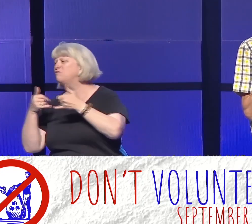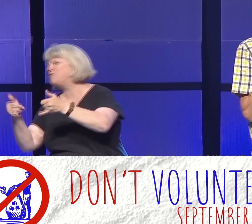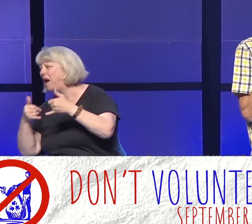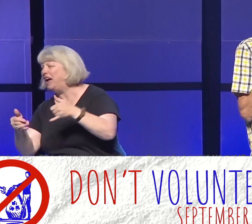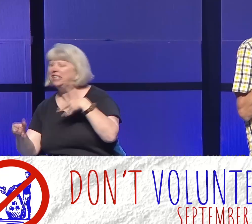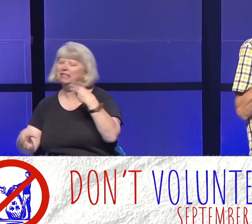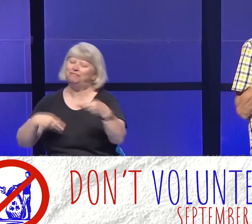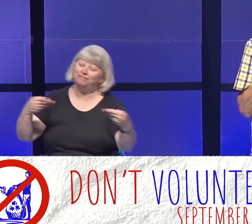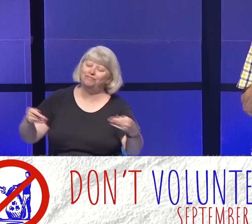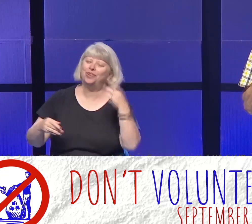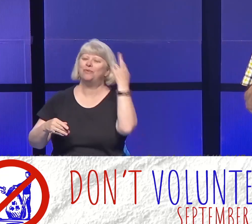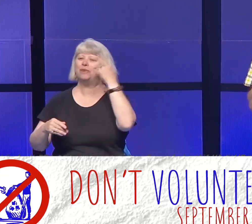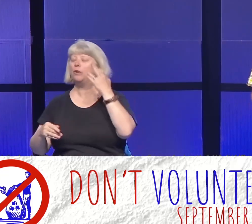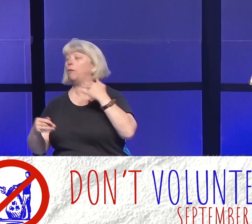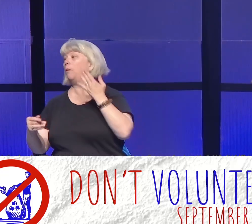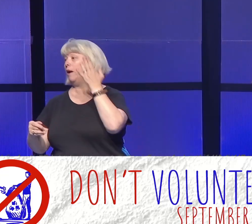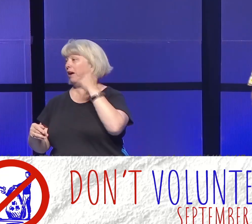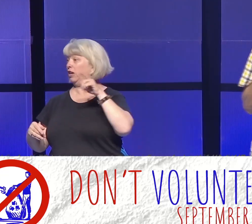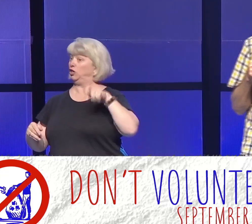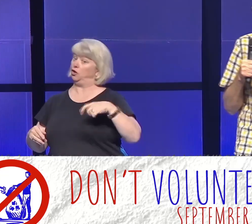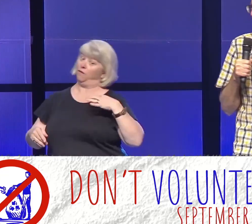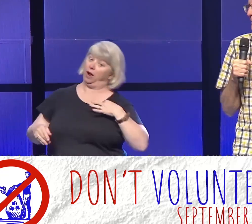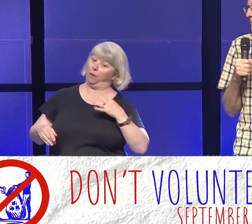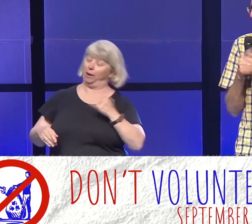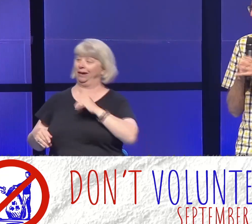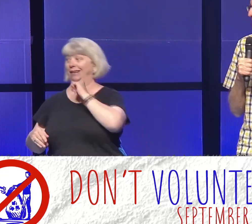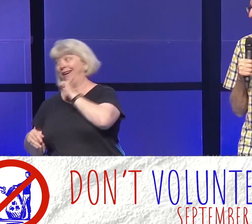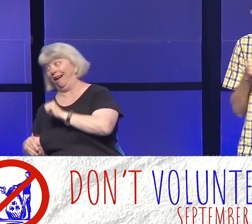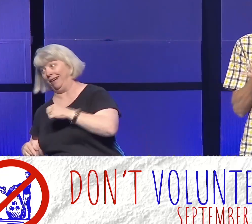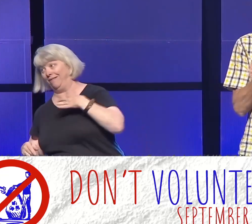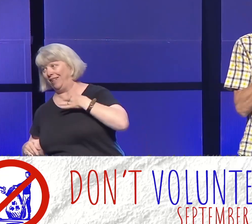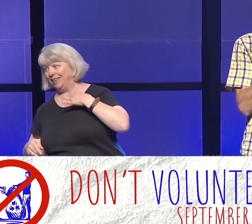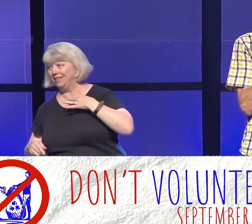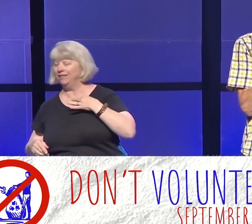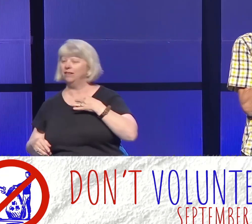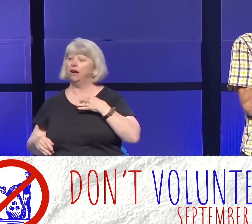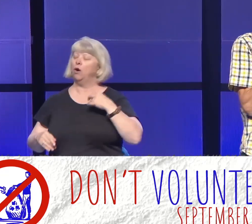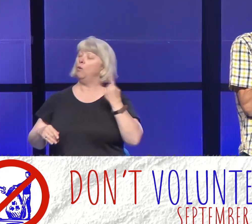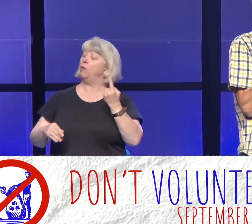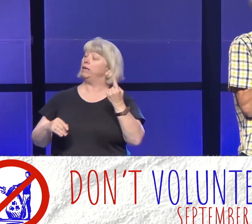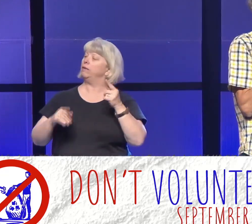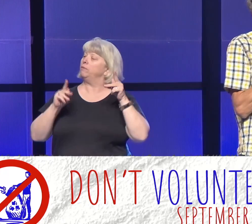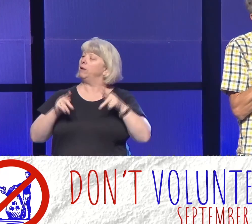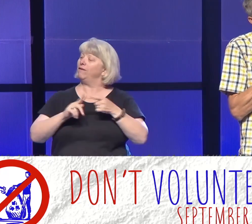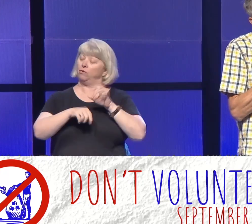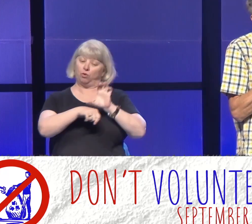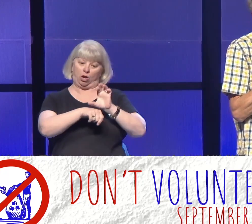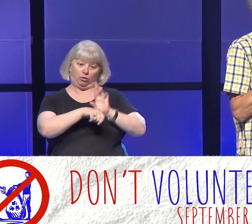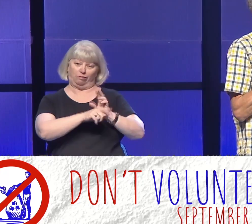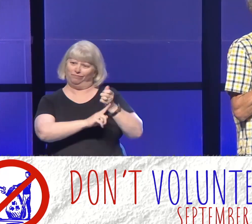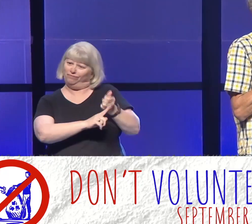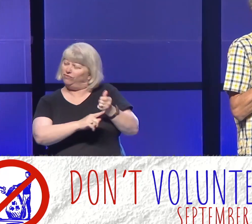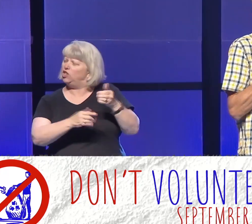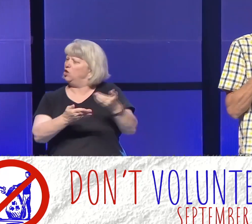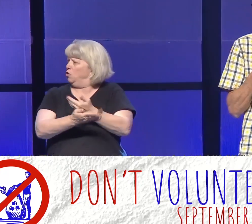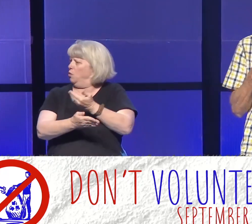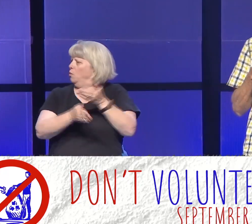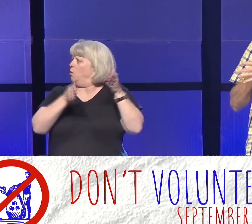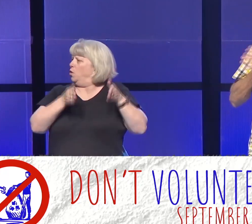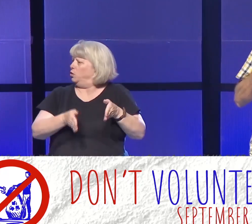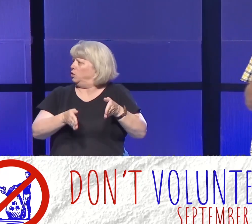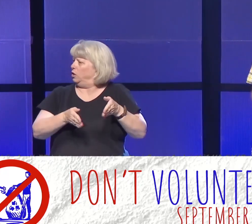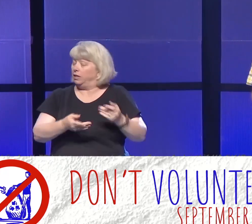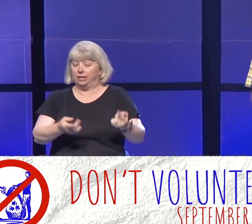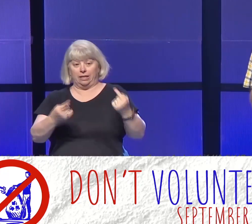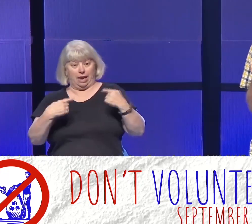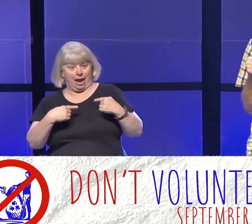going to talk about some reasons to volunteer or not to volunteer. I'm going to interview a person from Crossroads who's fairly new, who came and